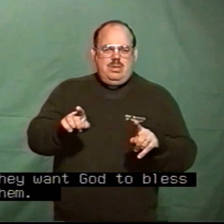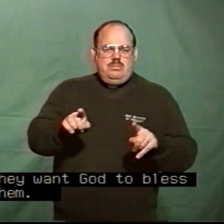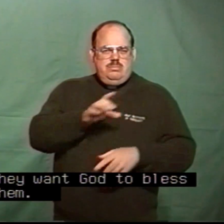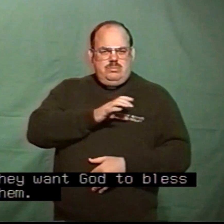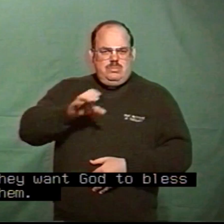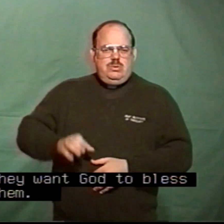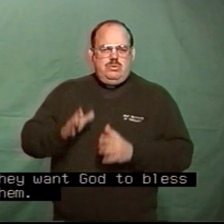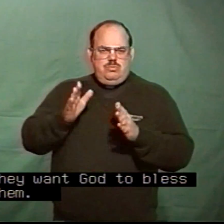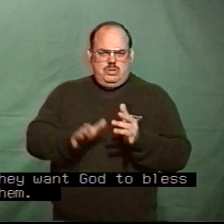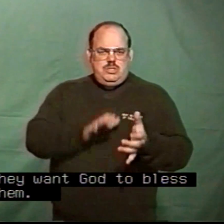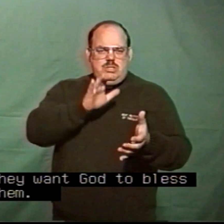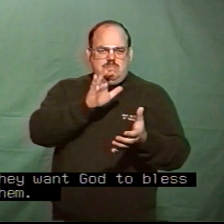they want God to bless them.